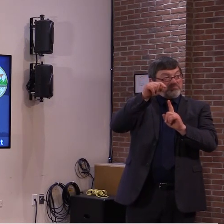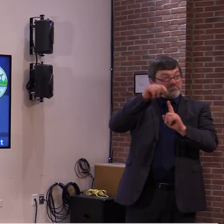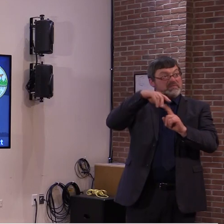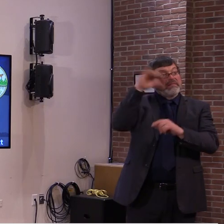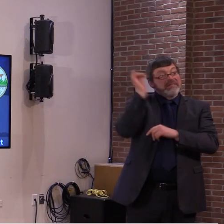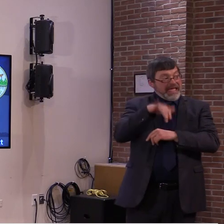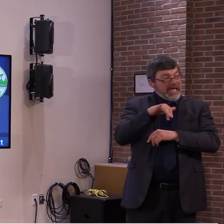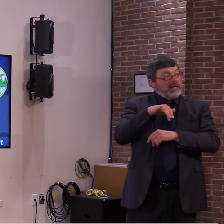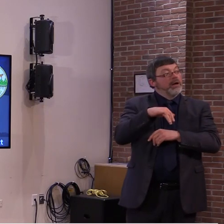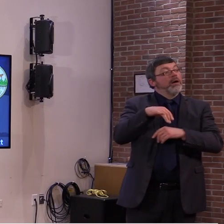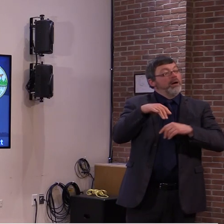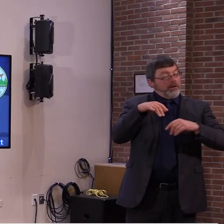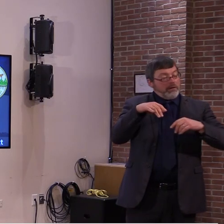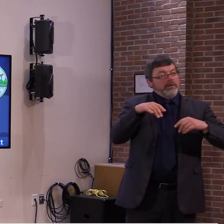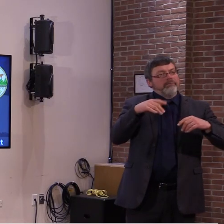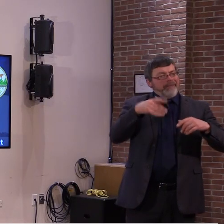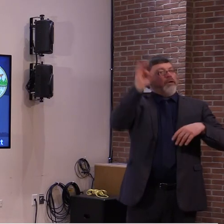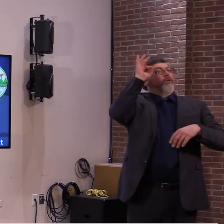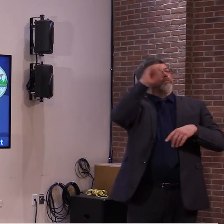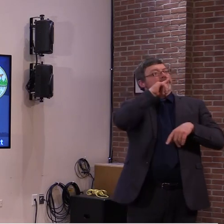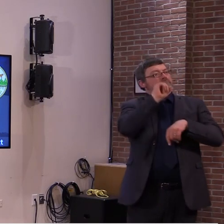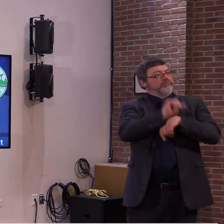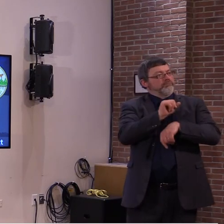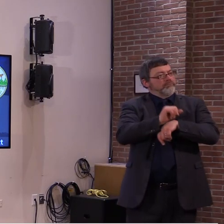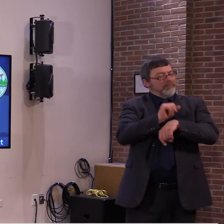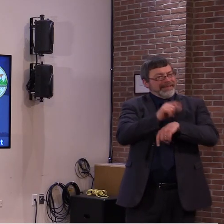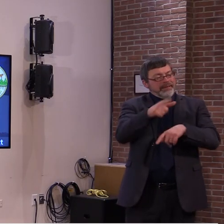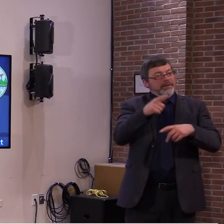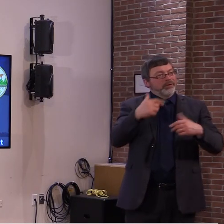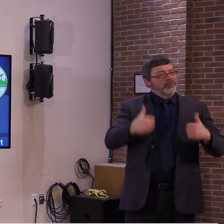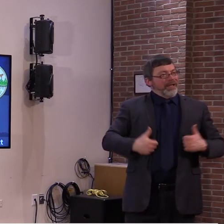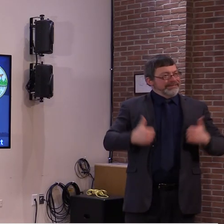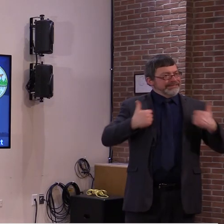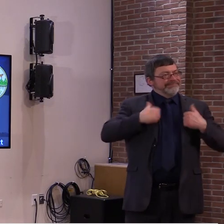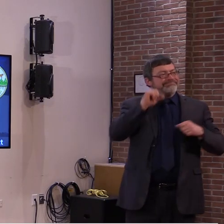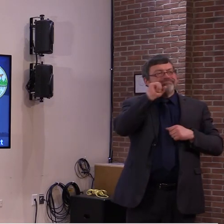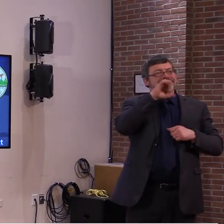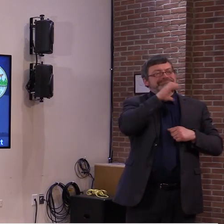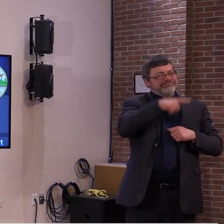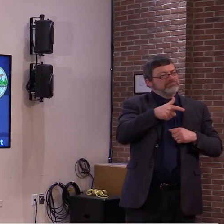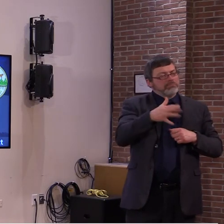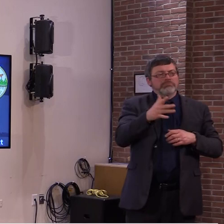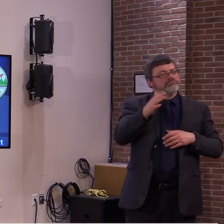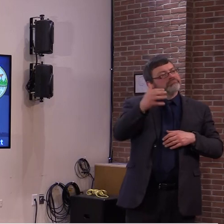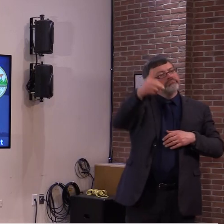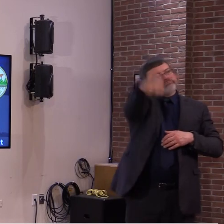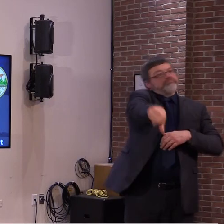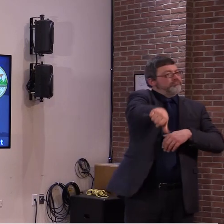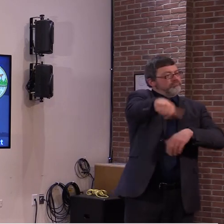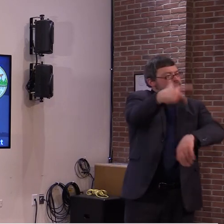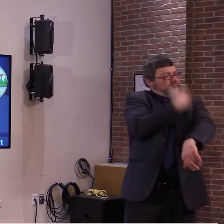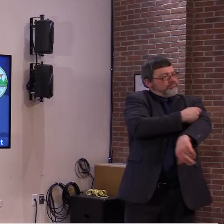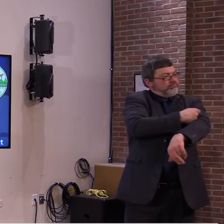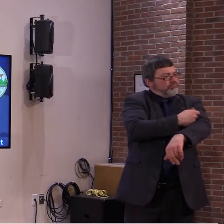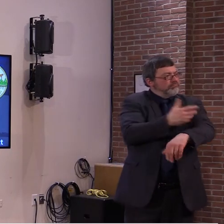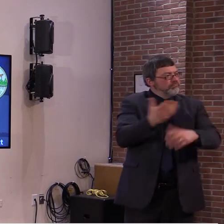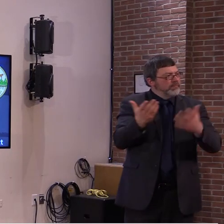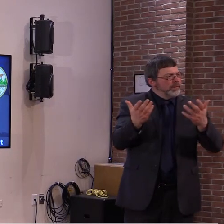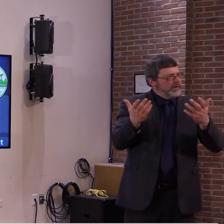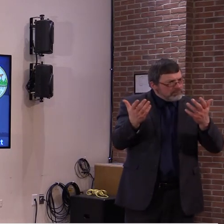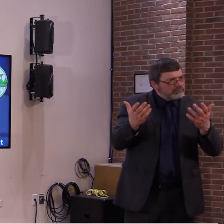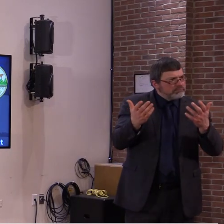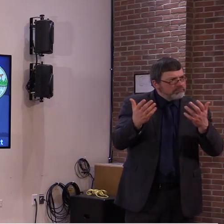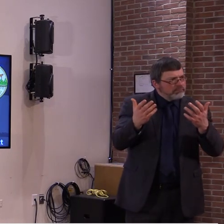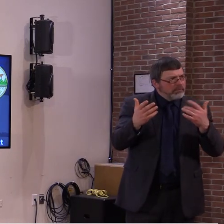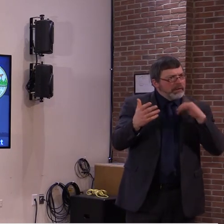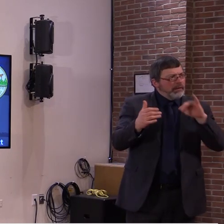care staff that have consented to receive the vaccine so far, or alternatively, how many have refused or turned down the vaccine